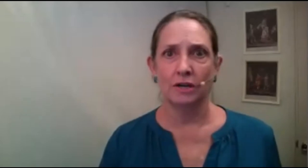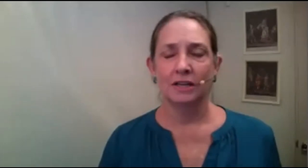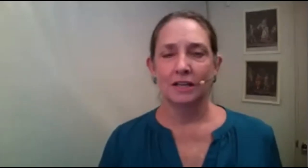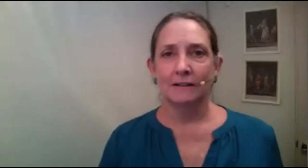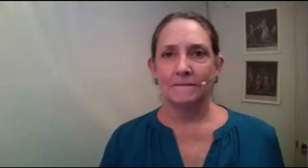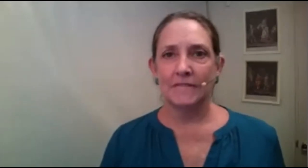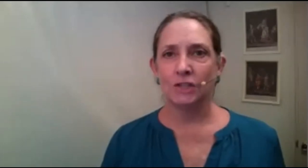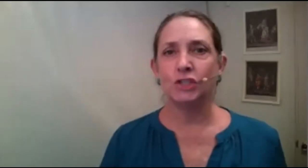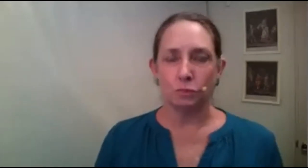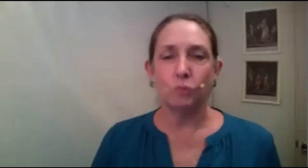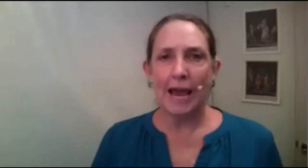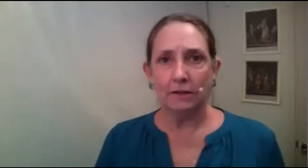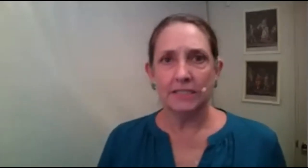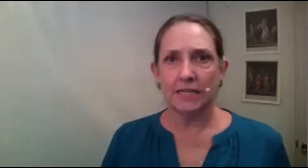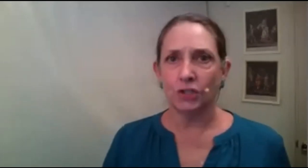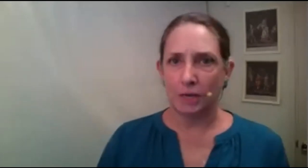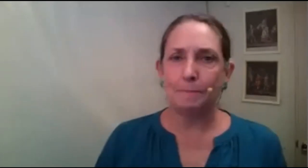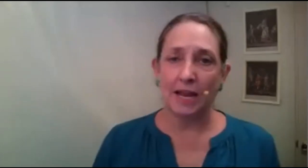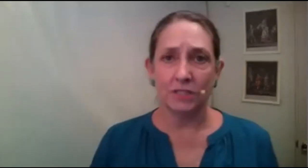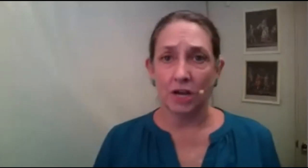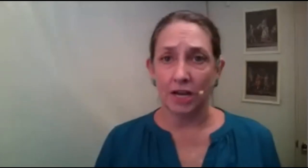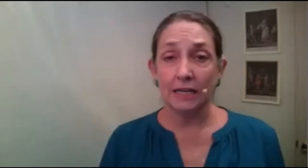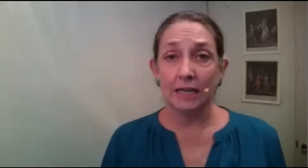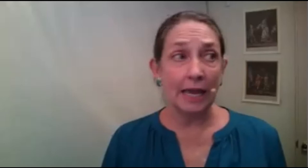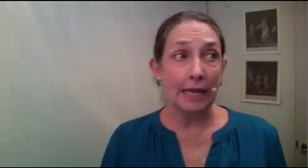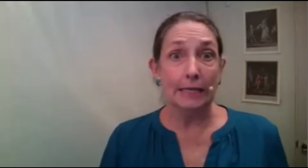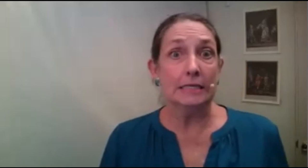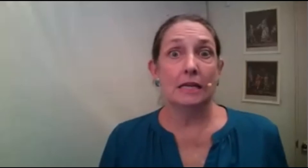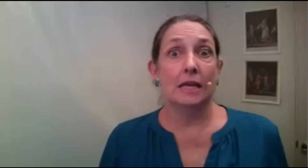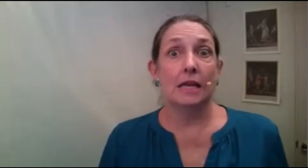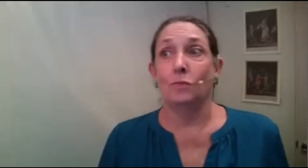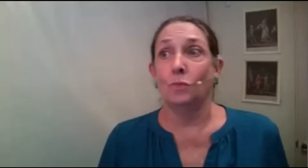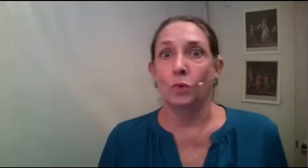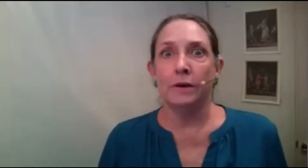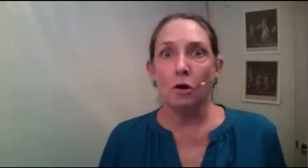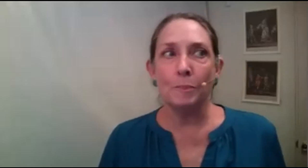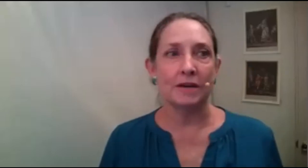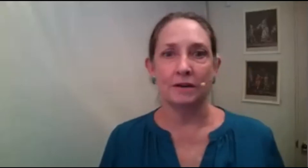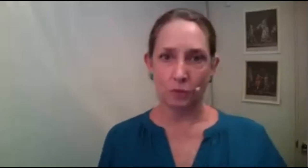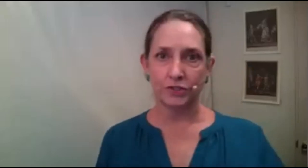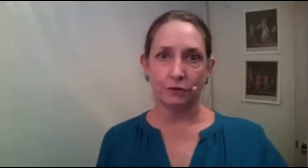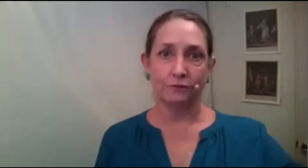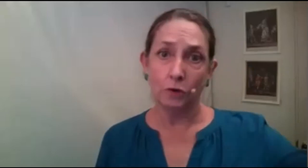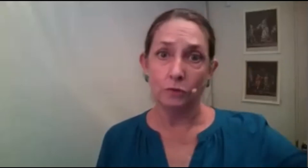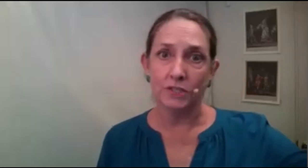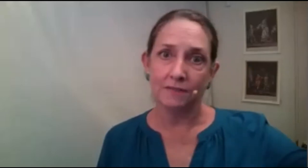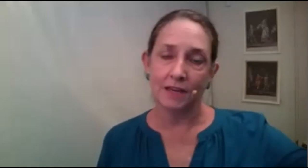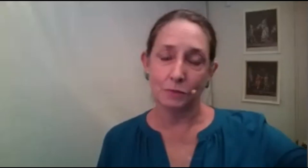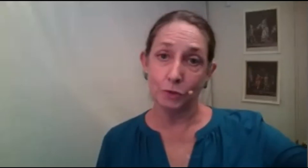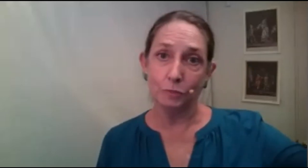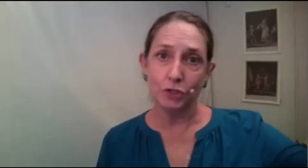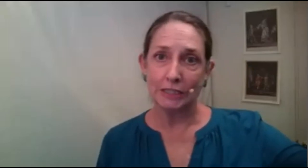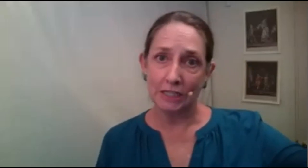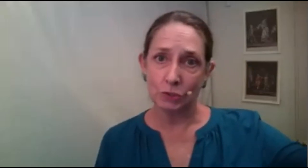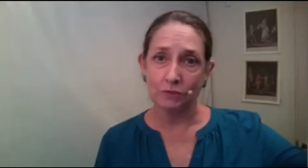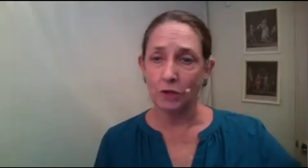turn. And she rattled it and she pounded on it and it wouldn't open. And of course, her phone was in the other